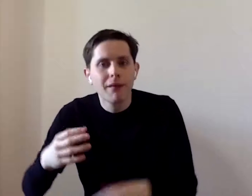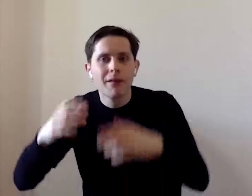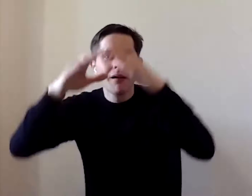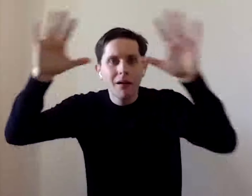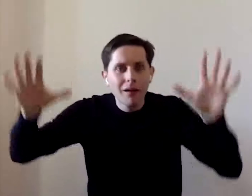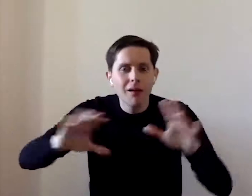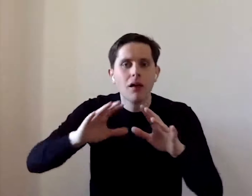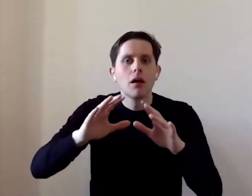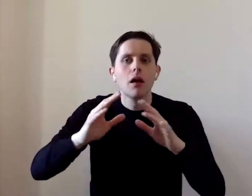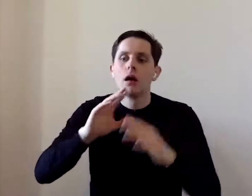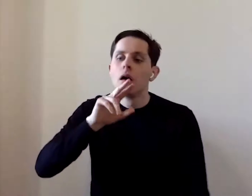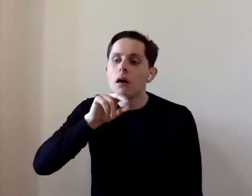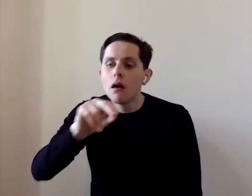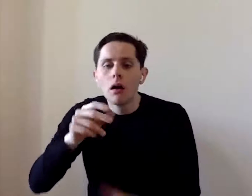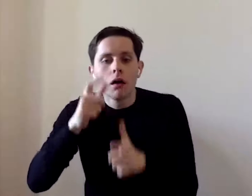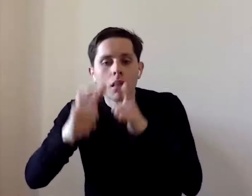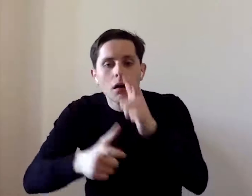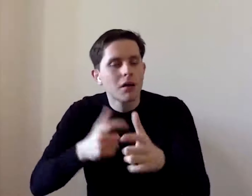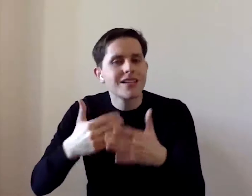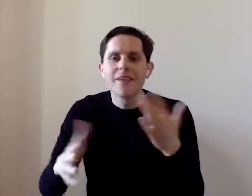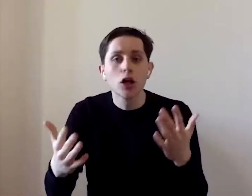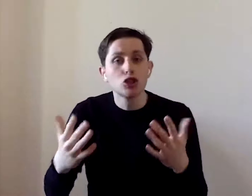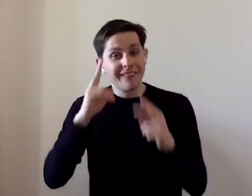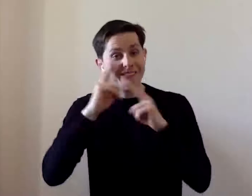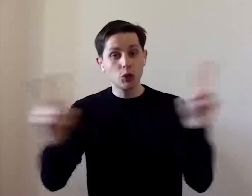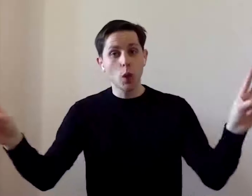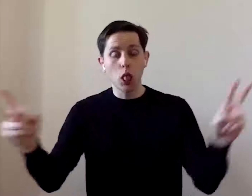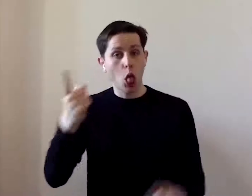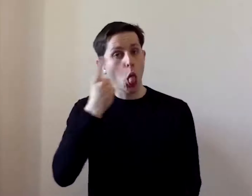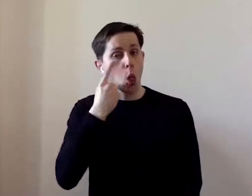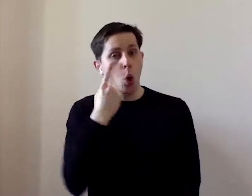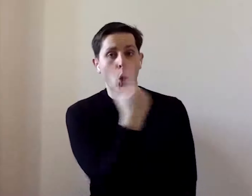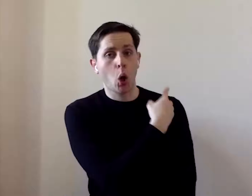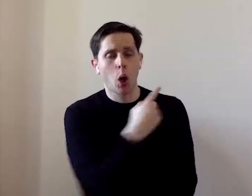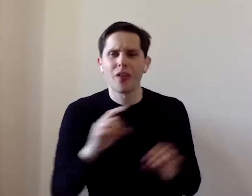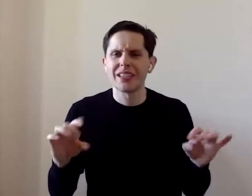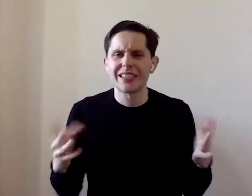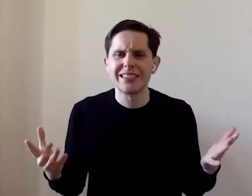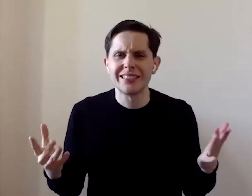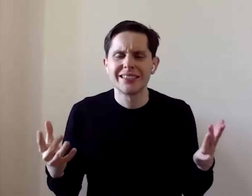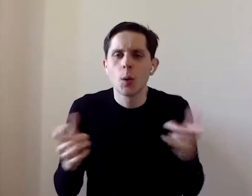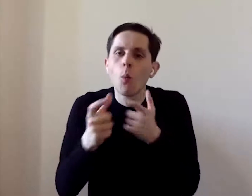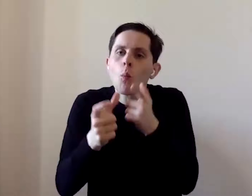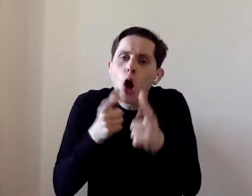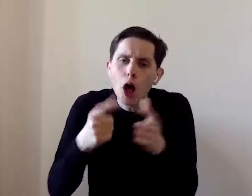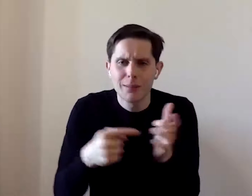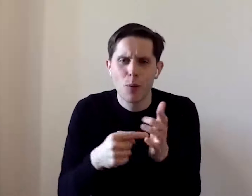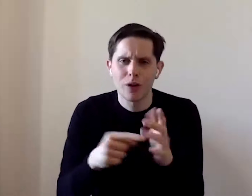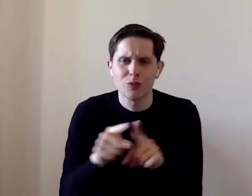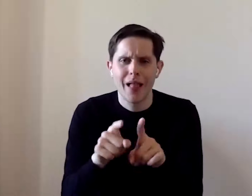the projects are, or the details that went into them. It's purely just like a handful of images that sum up an